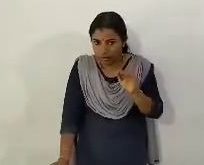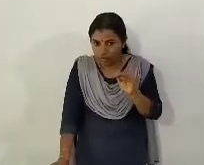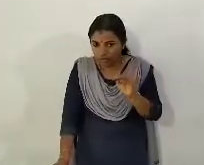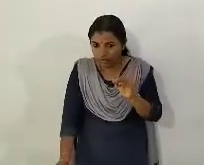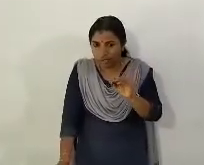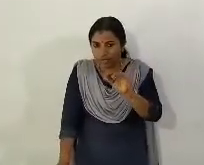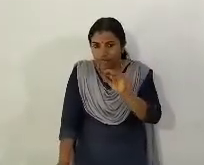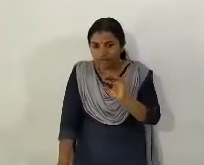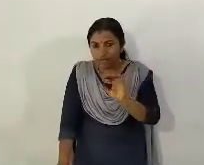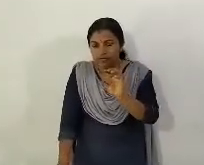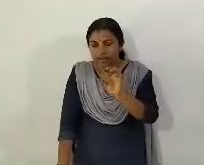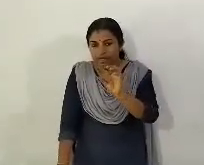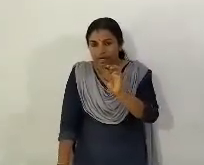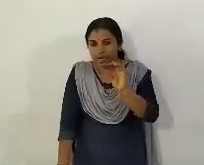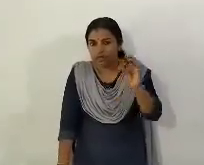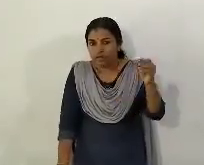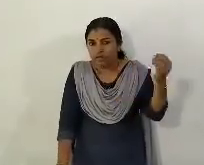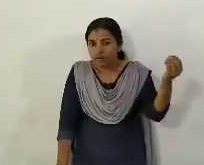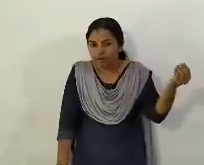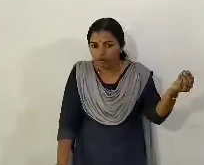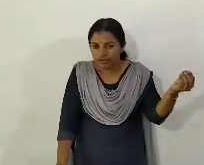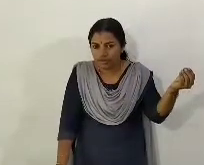Because raster file will lose its